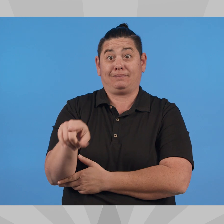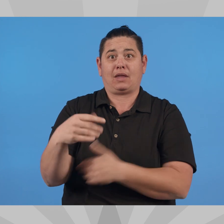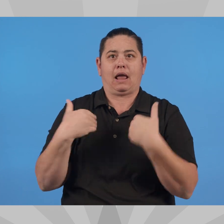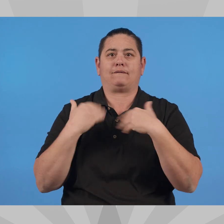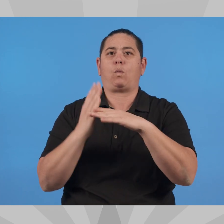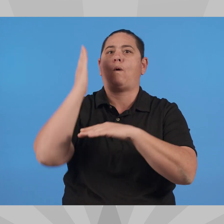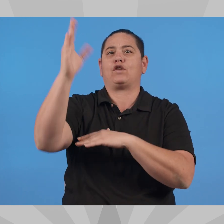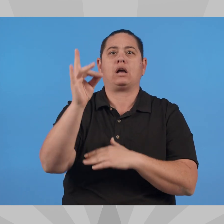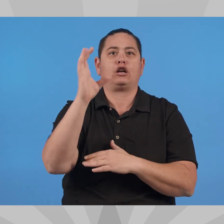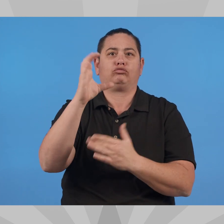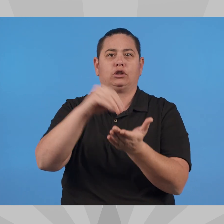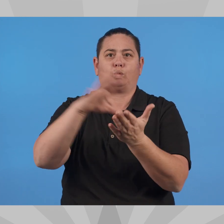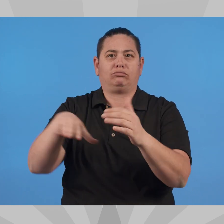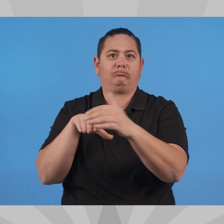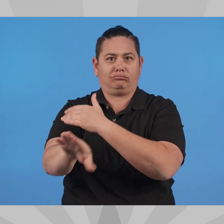enrollments.